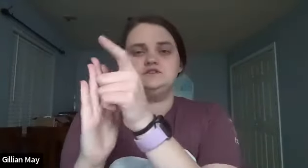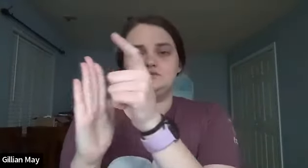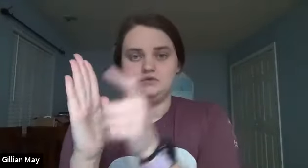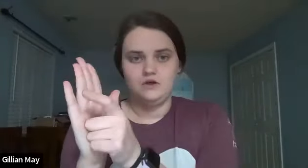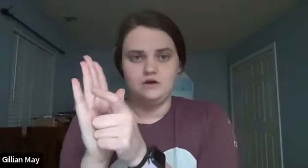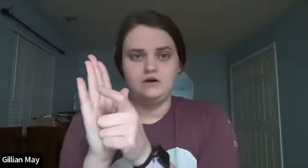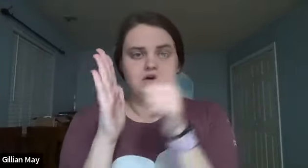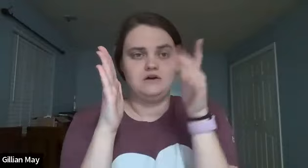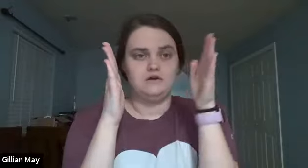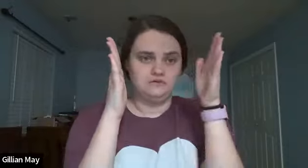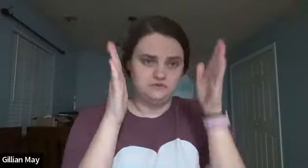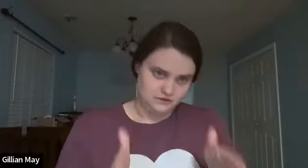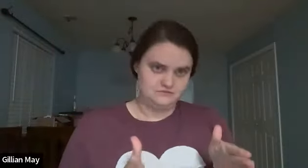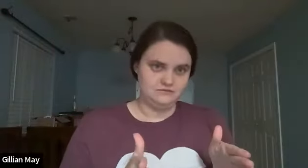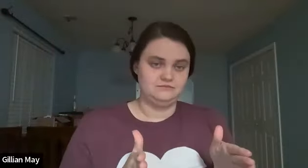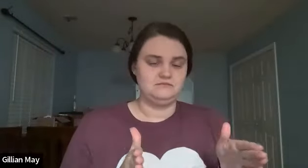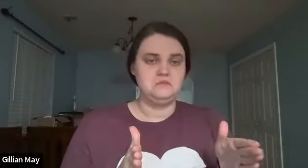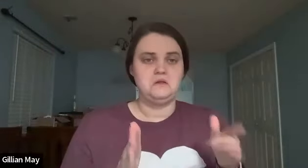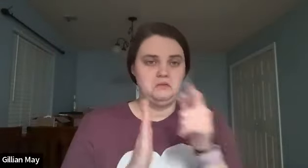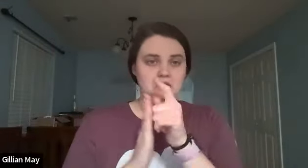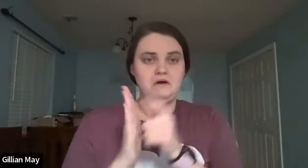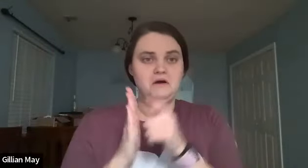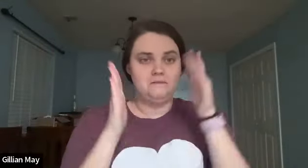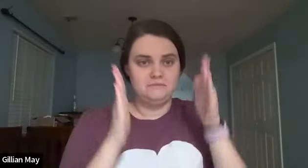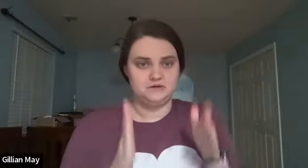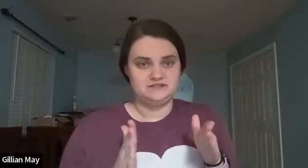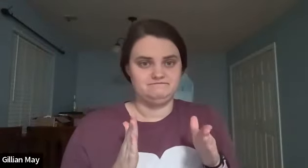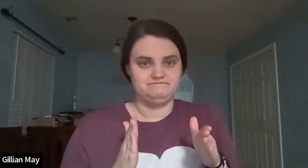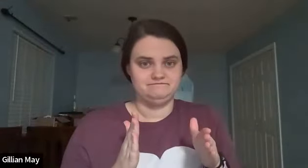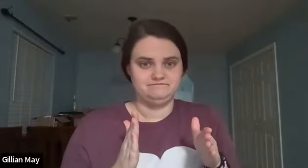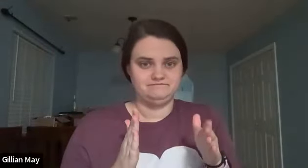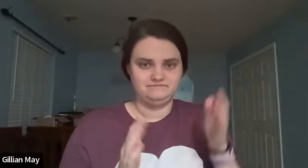So lawyer. Law